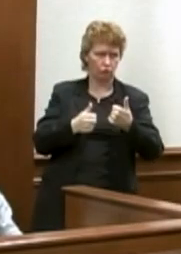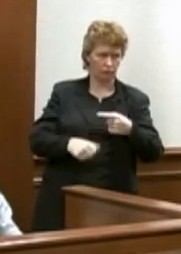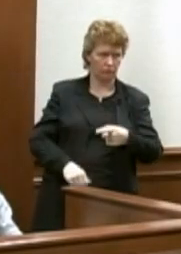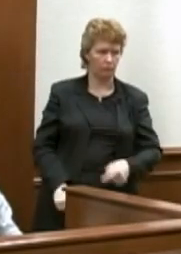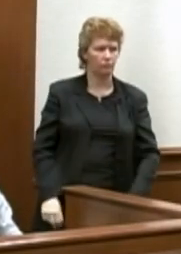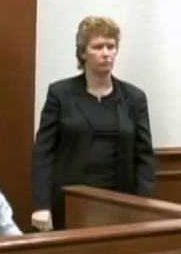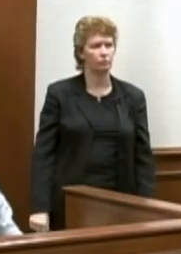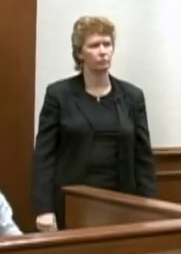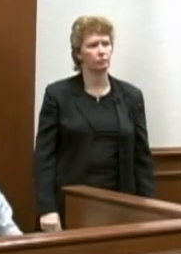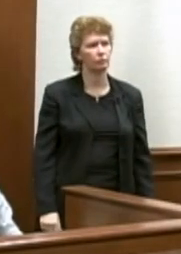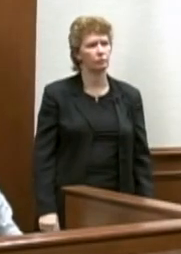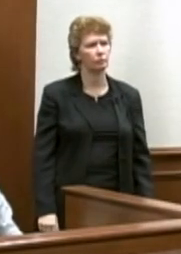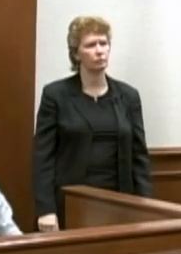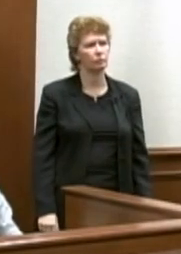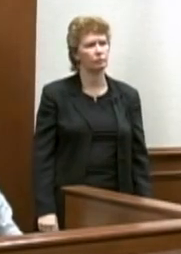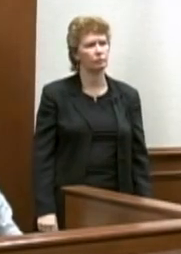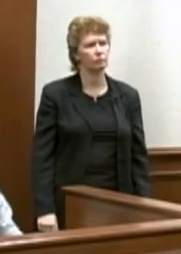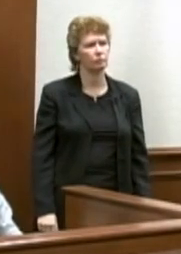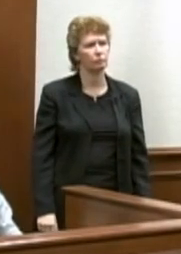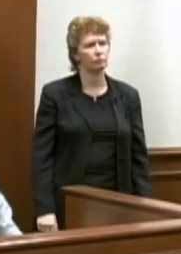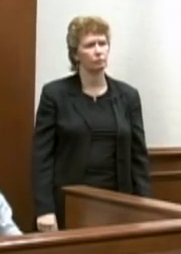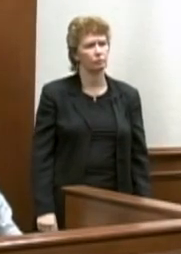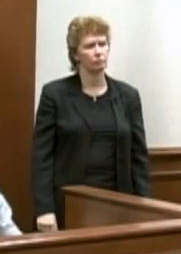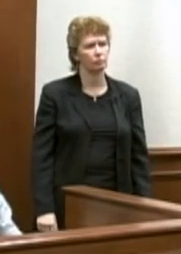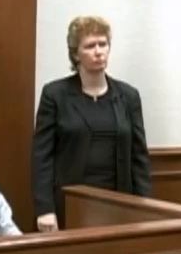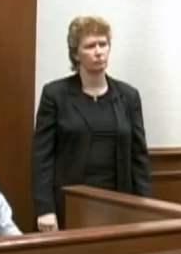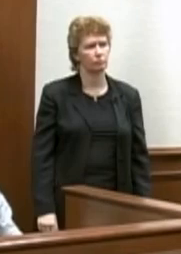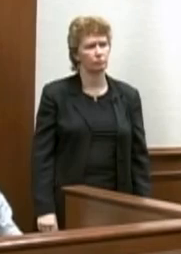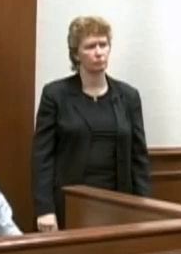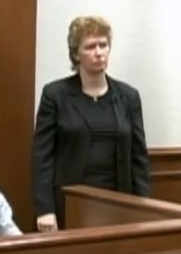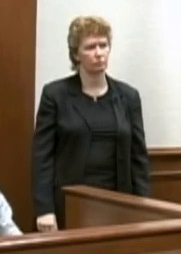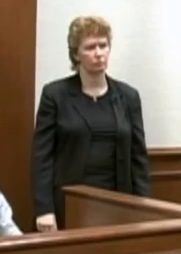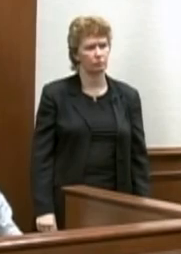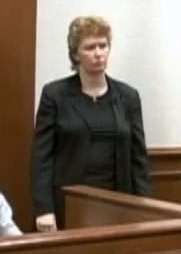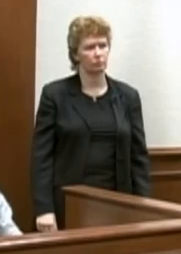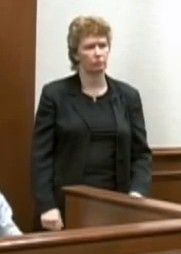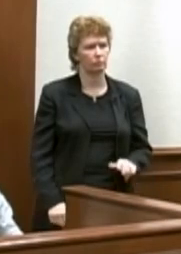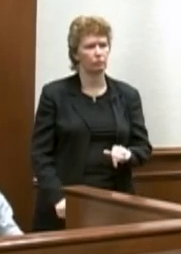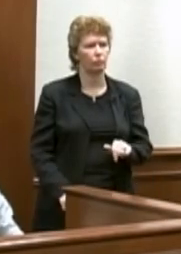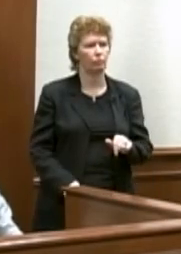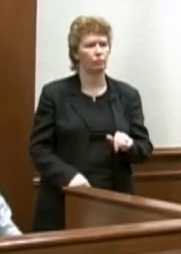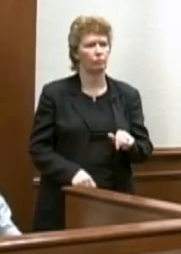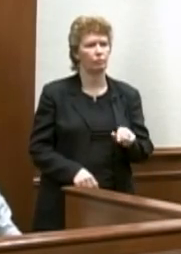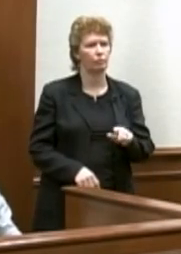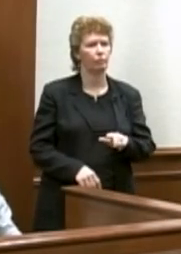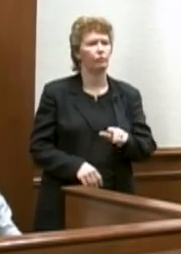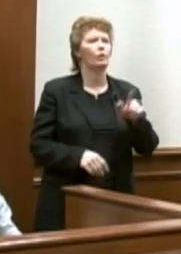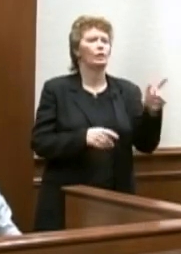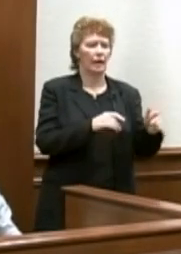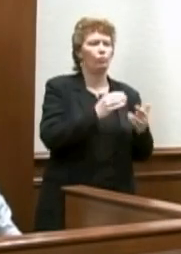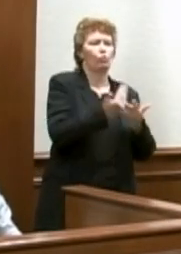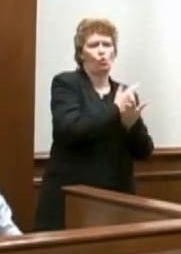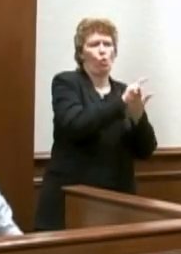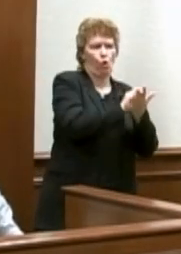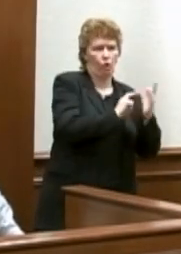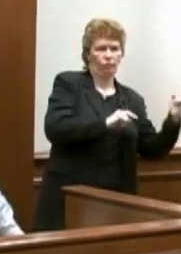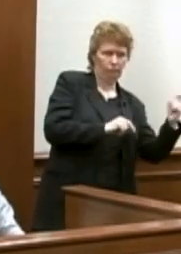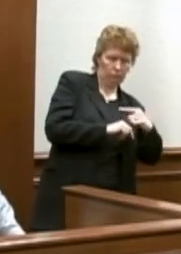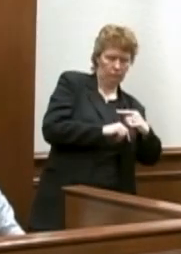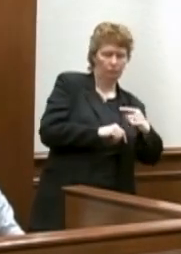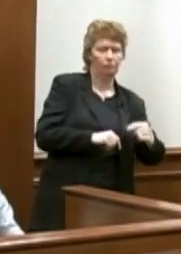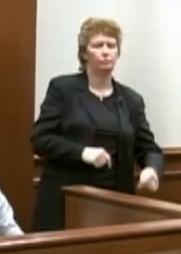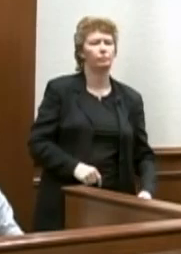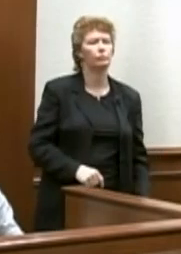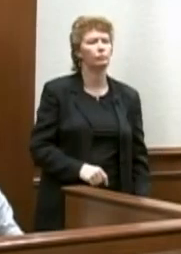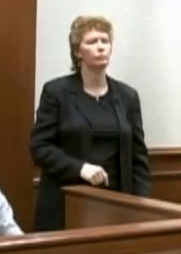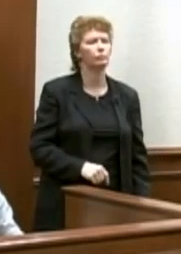Was Mr. Baker upset when you told him about your suspicions that between the cop and his wife?